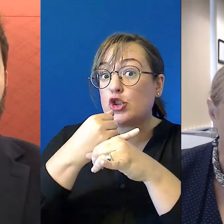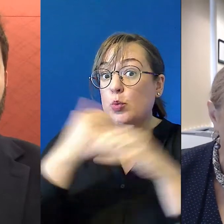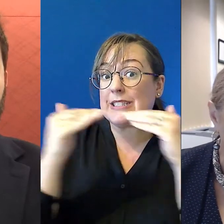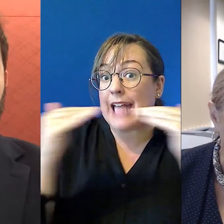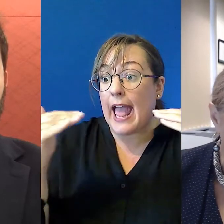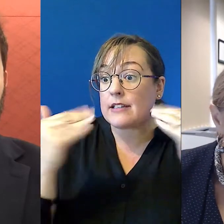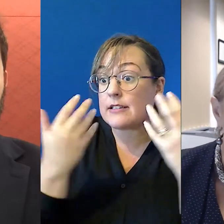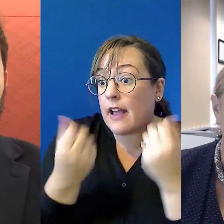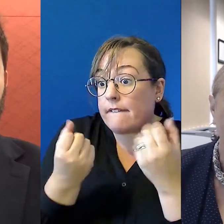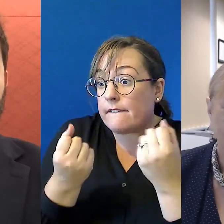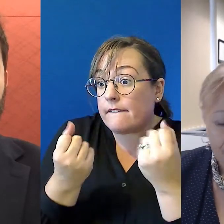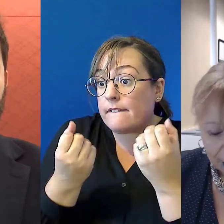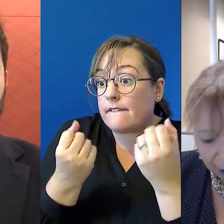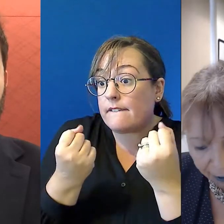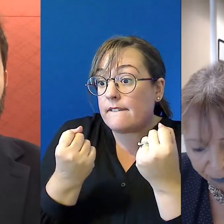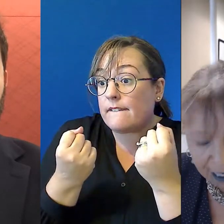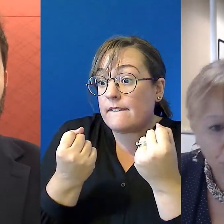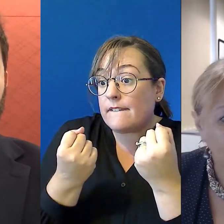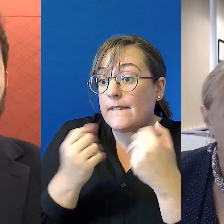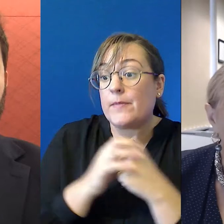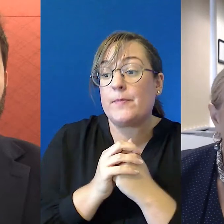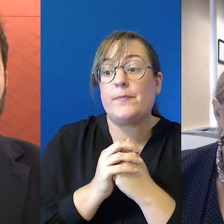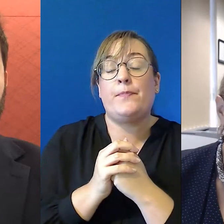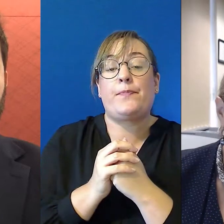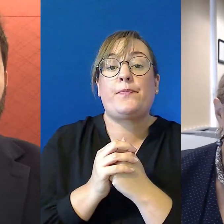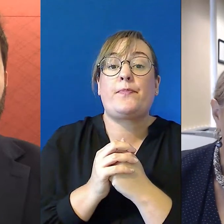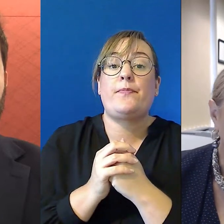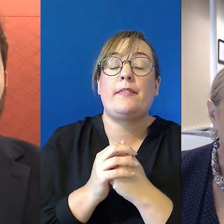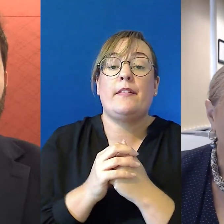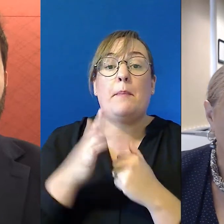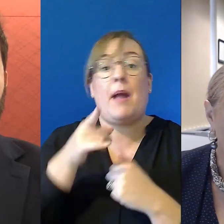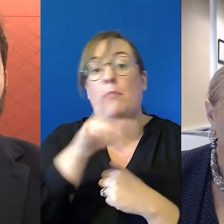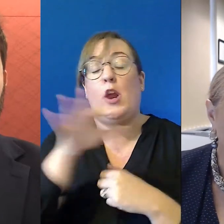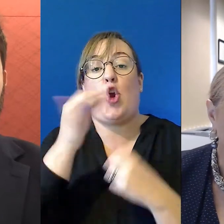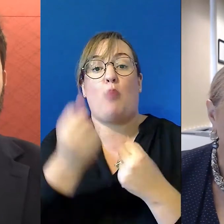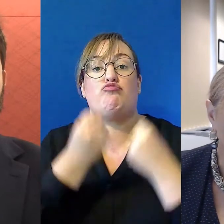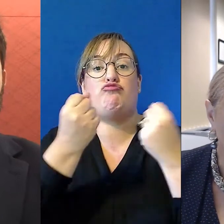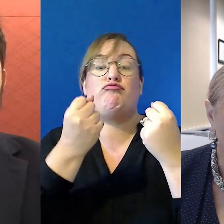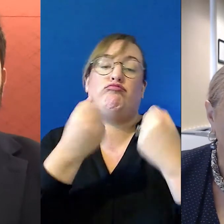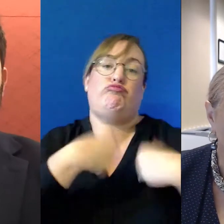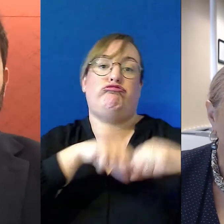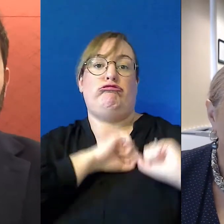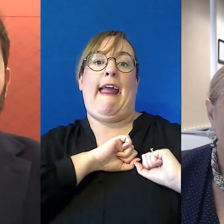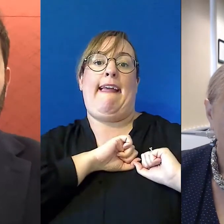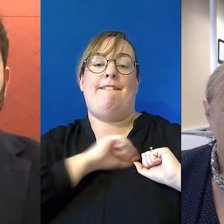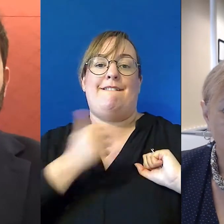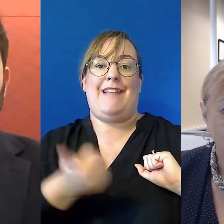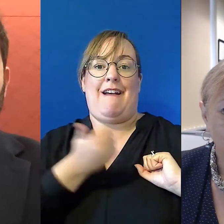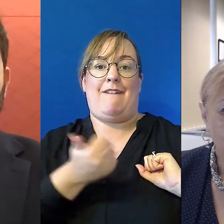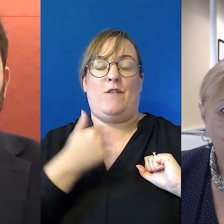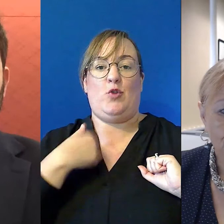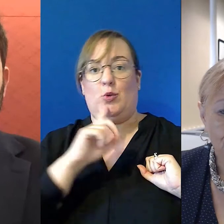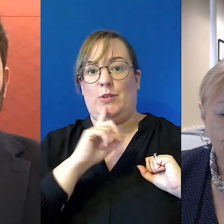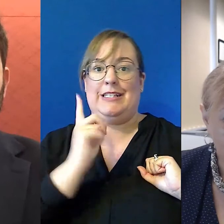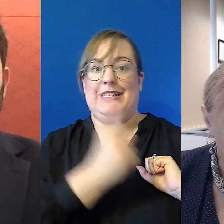for Indigenous rights. And where they're not being brave enough and courageous enough to tell